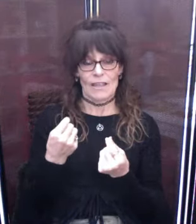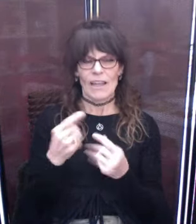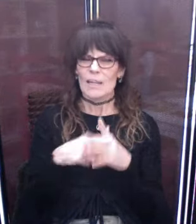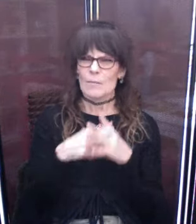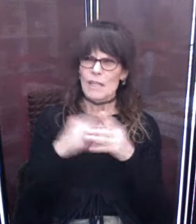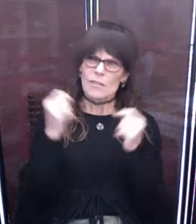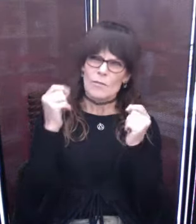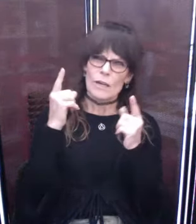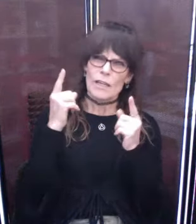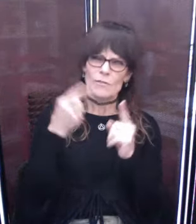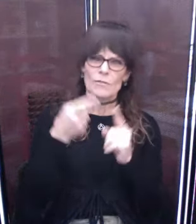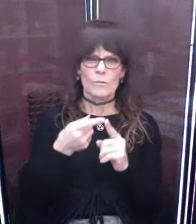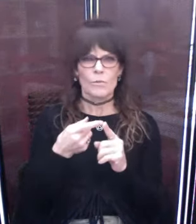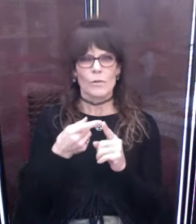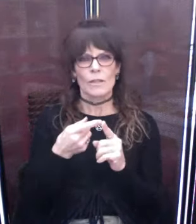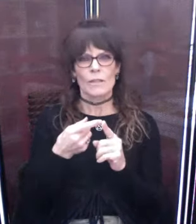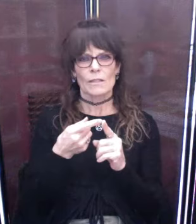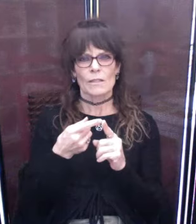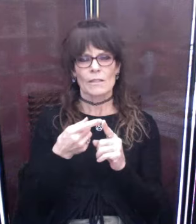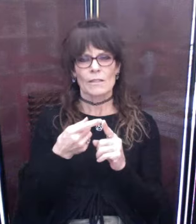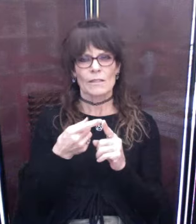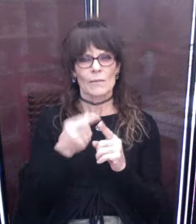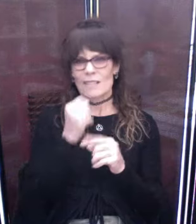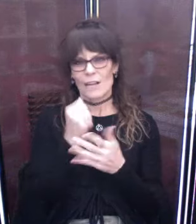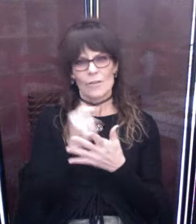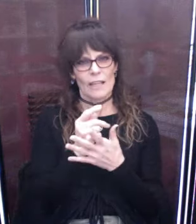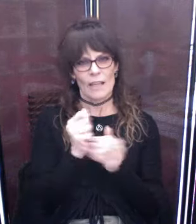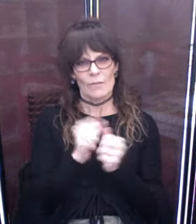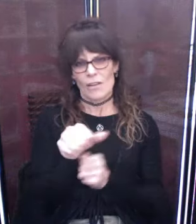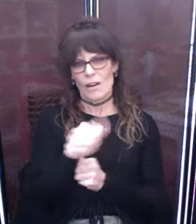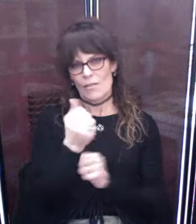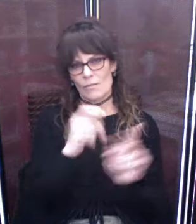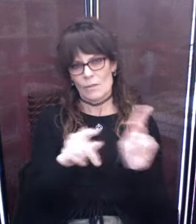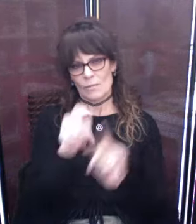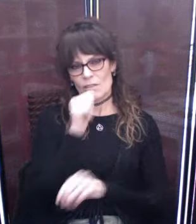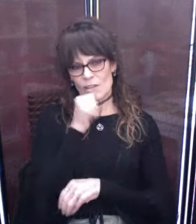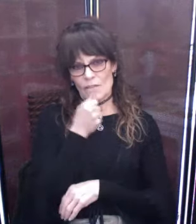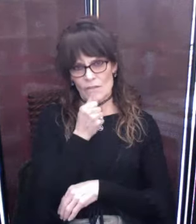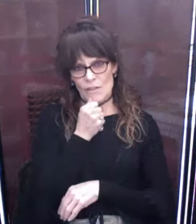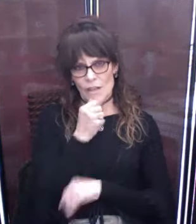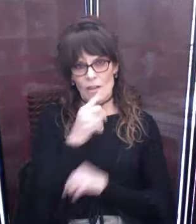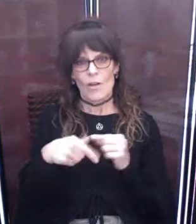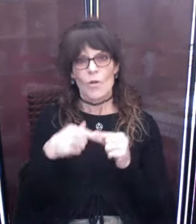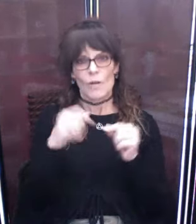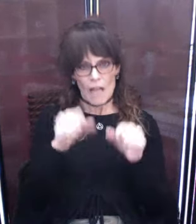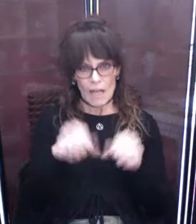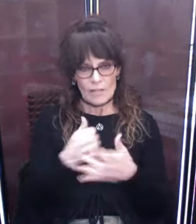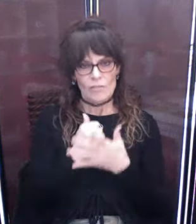point where I was no longer okay with other people suffering when I could do something about it.